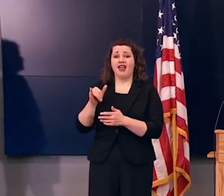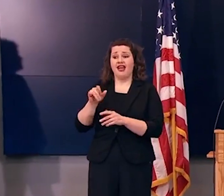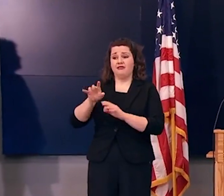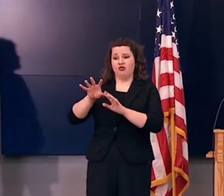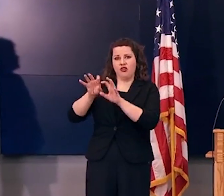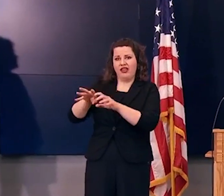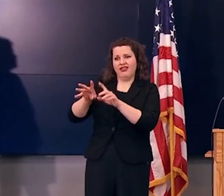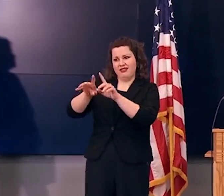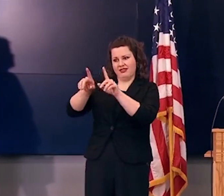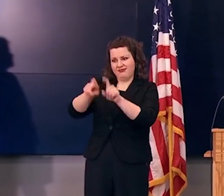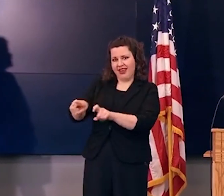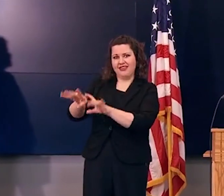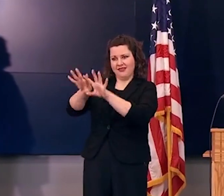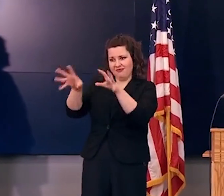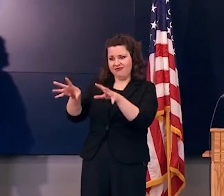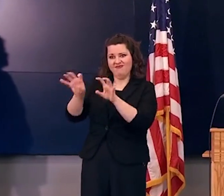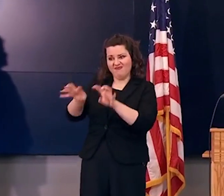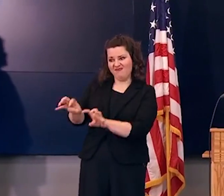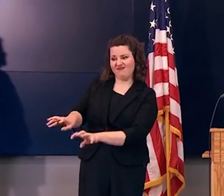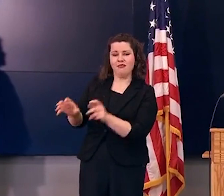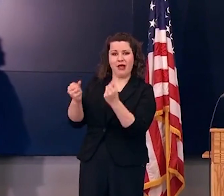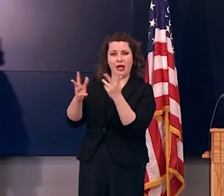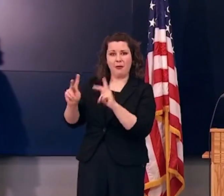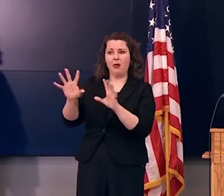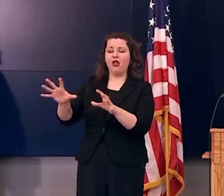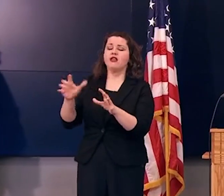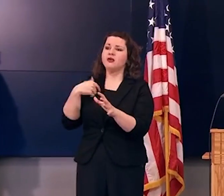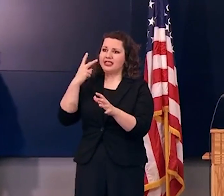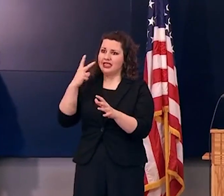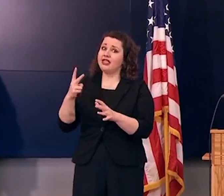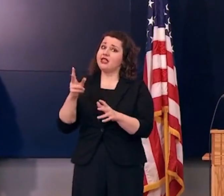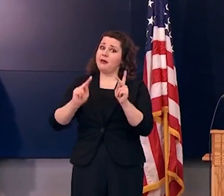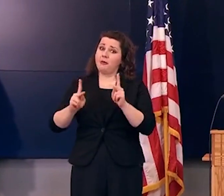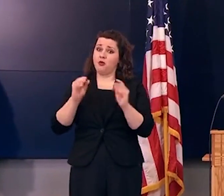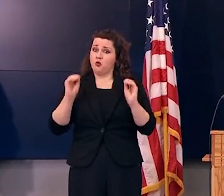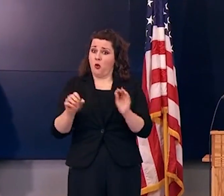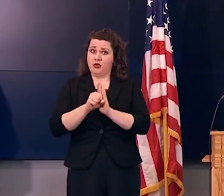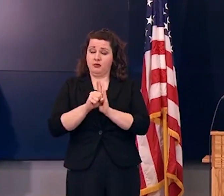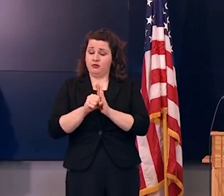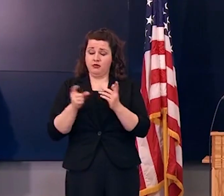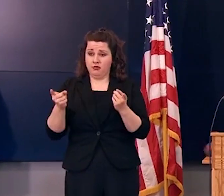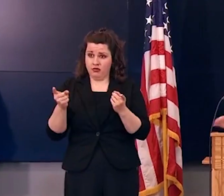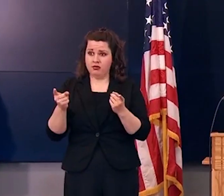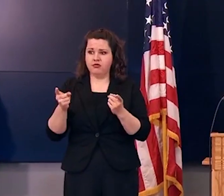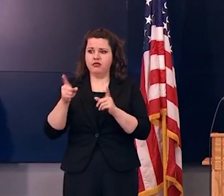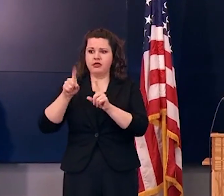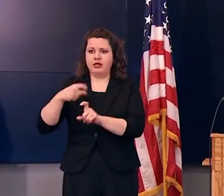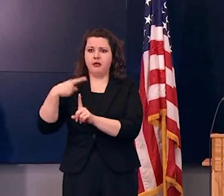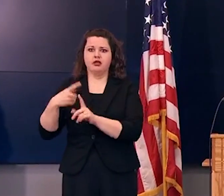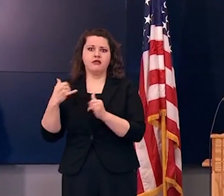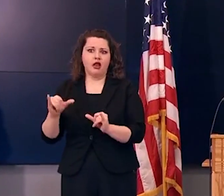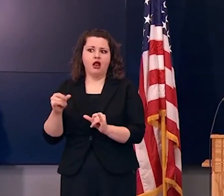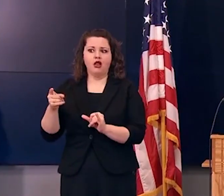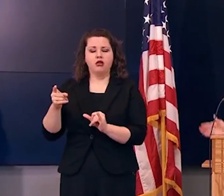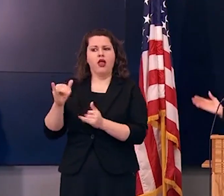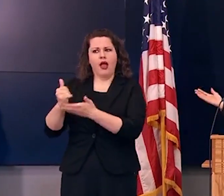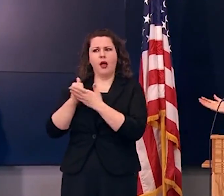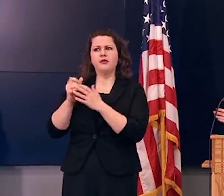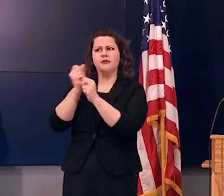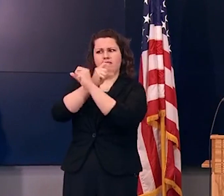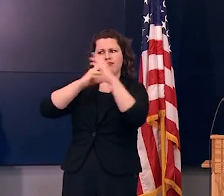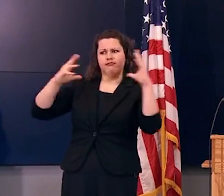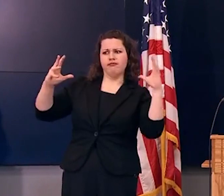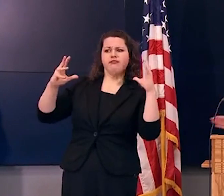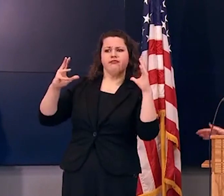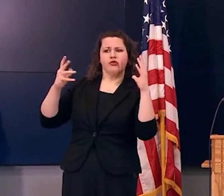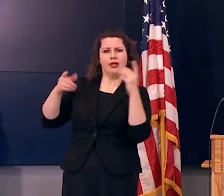surveillance testing that we're doing, is that we are seeing the asymptomatic people that are testing positive. So it really helps that narrative too, and goes